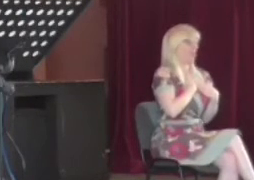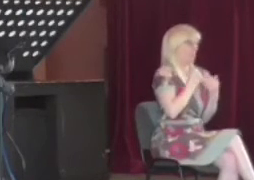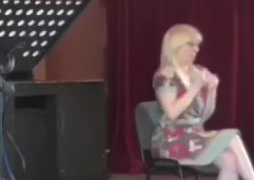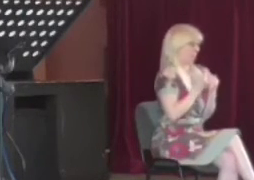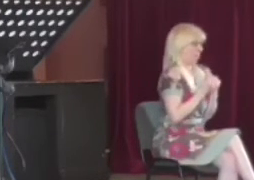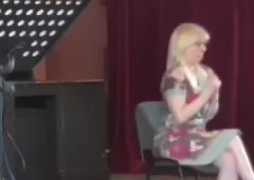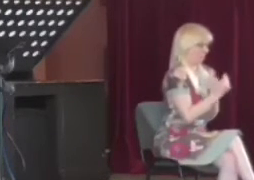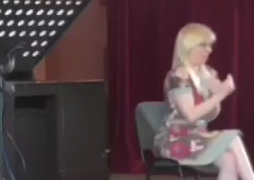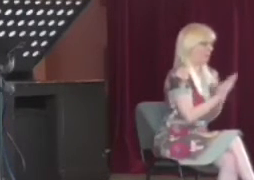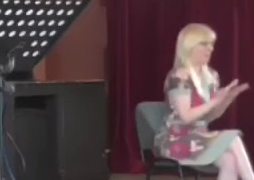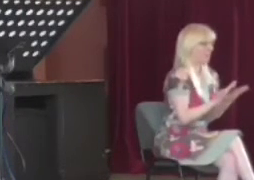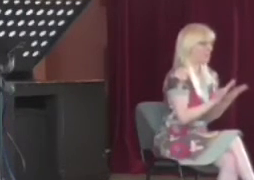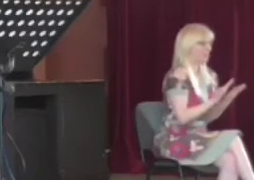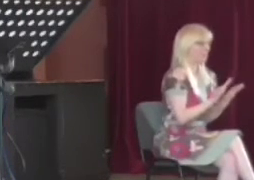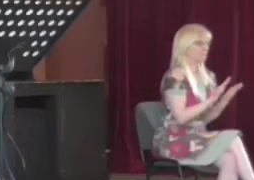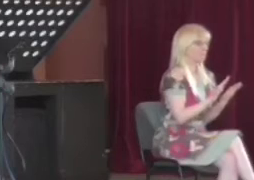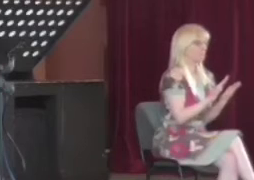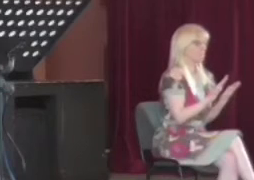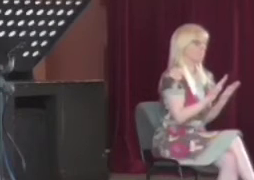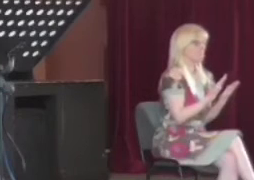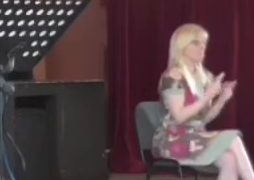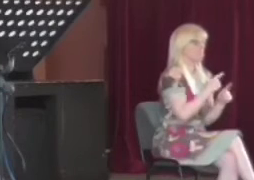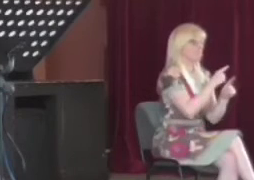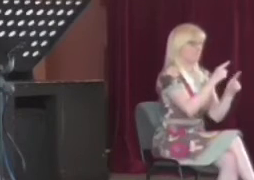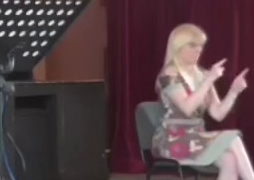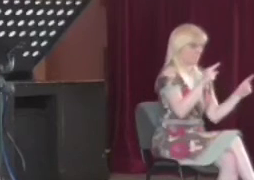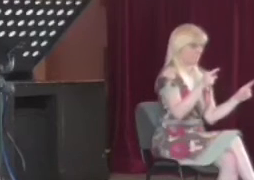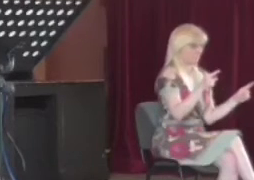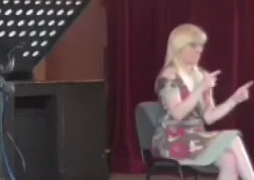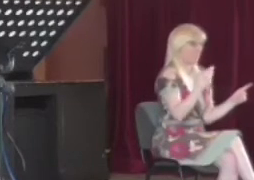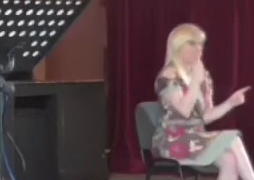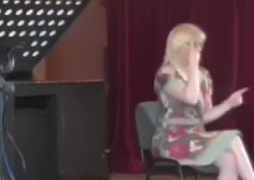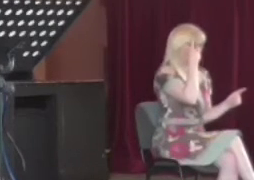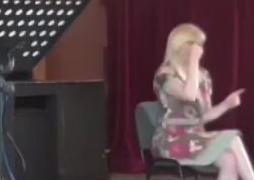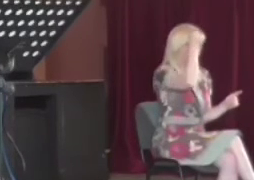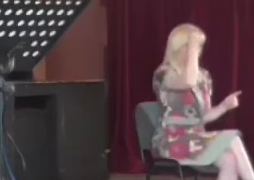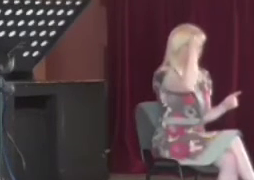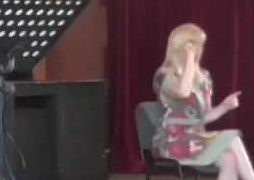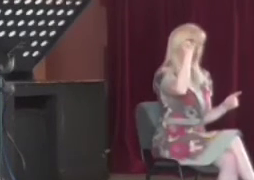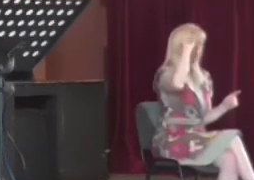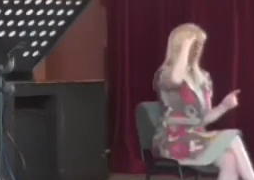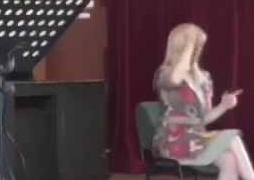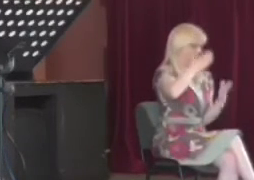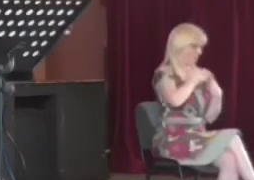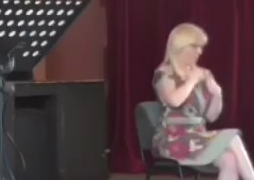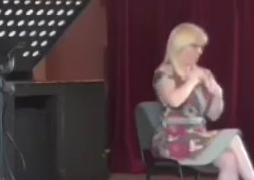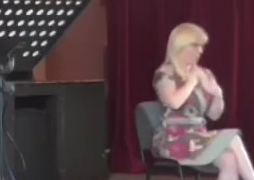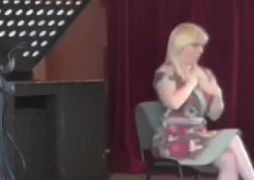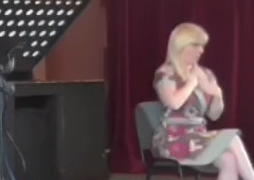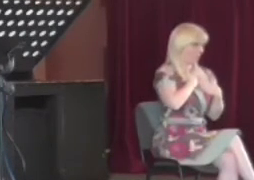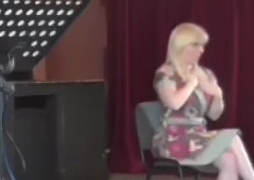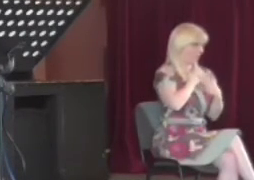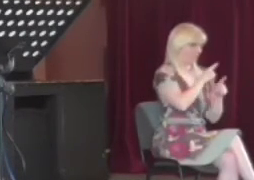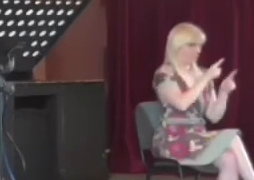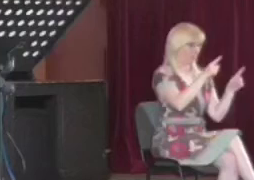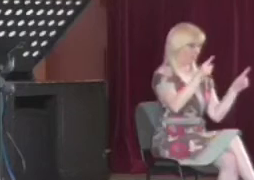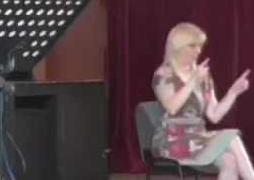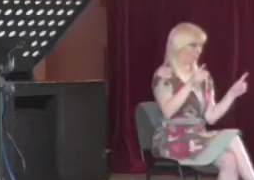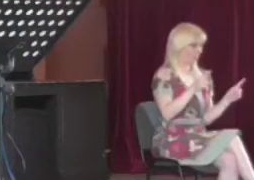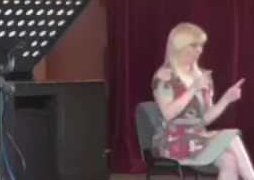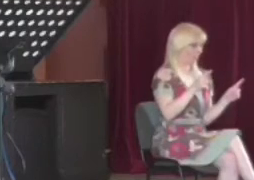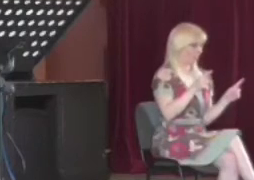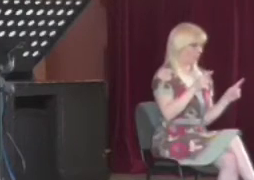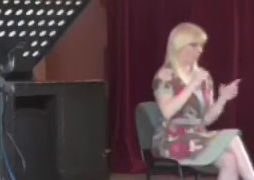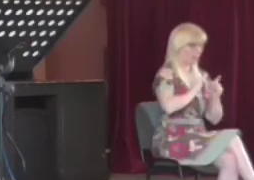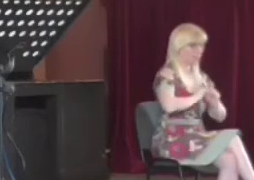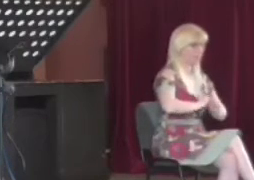All things. You don't need to fear. You don't need to have that master plan worked out. You just need to be obedient. That is